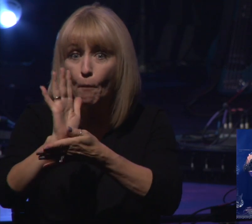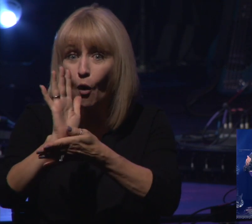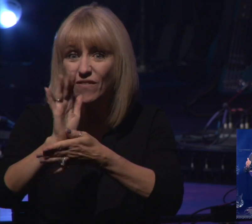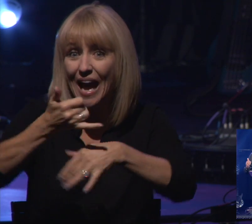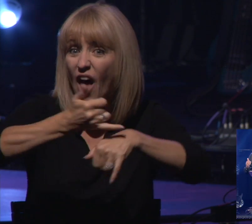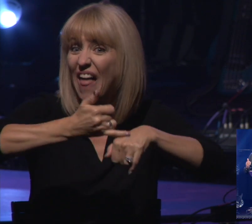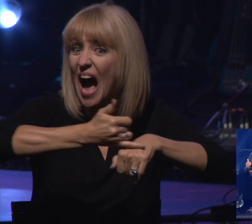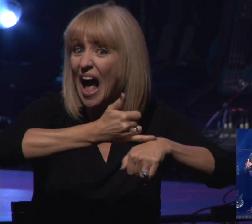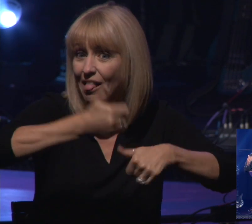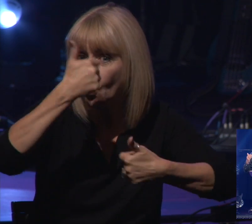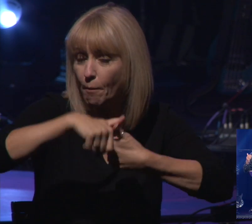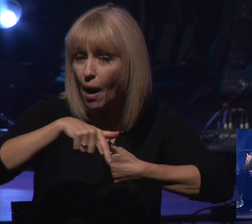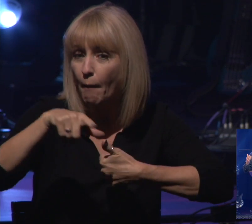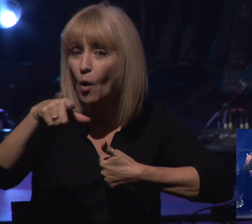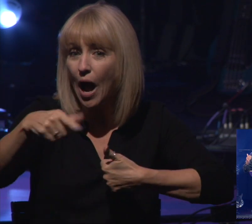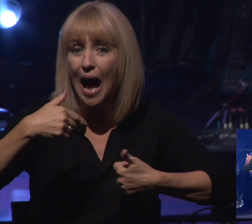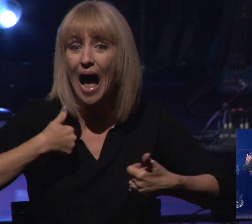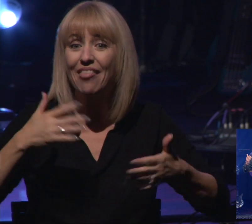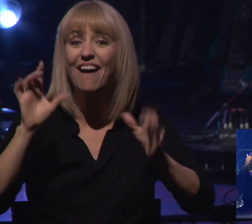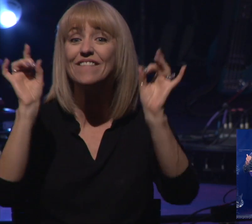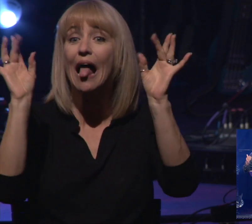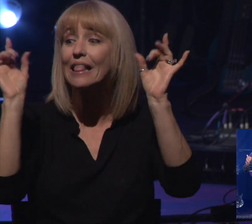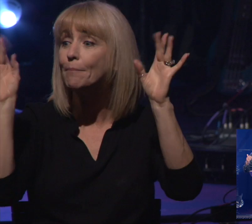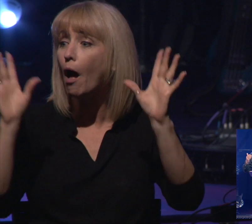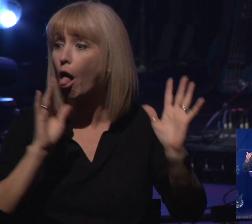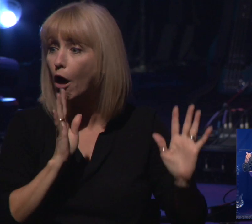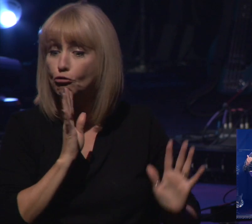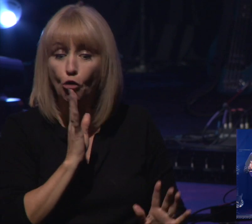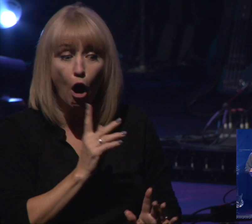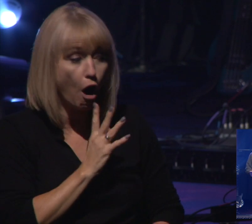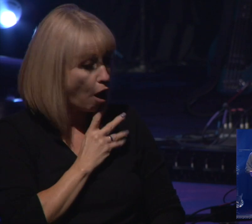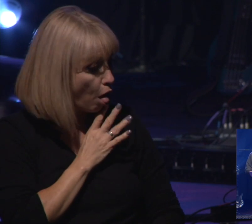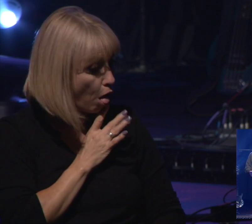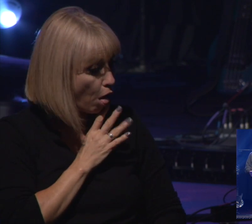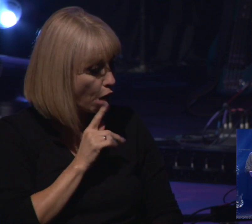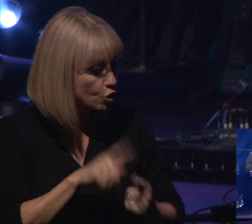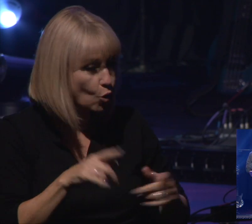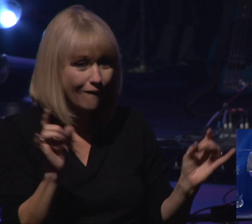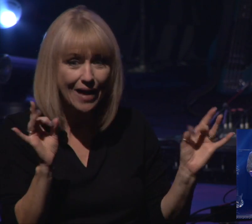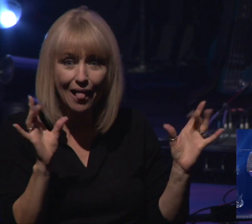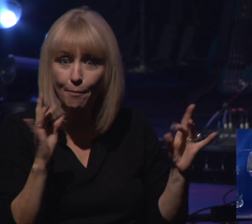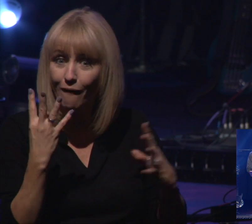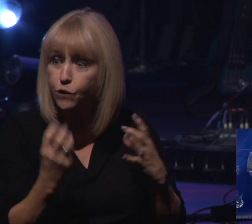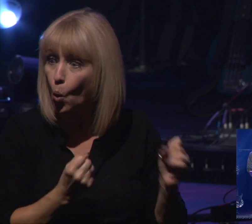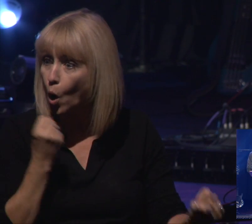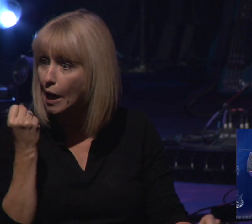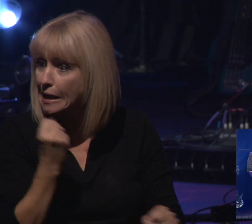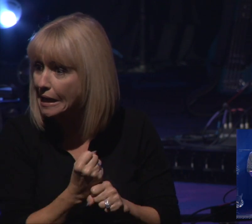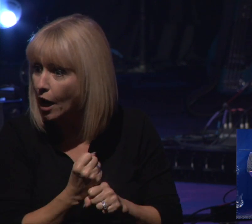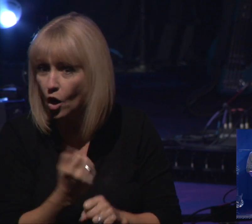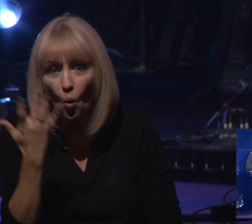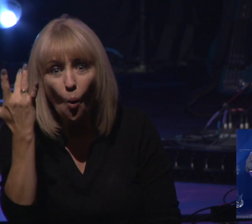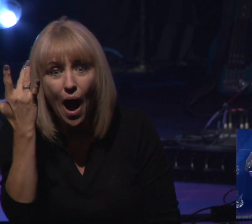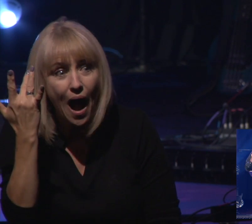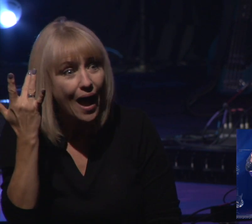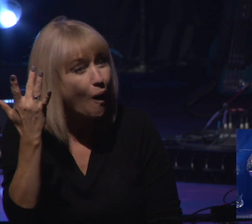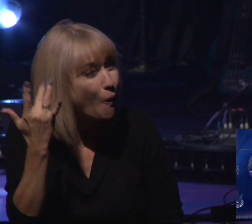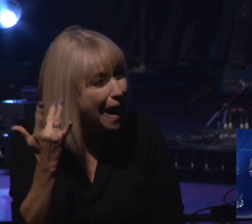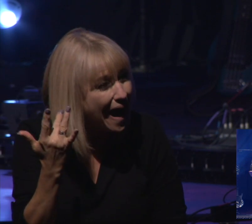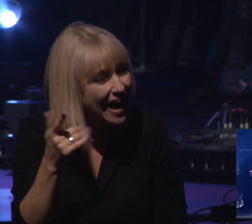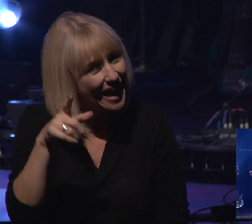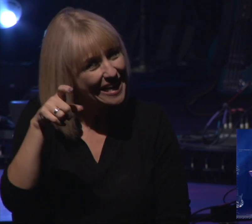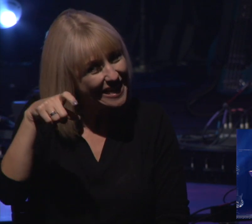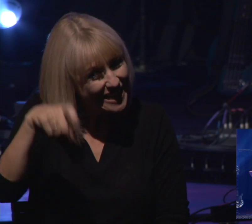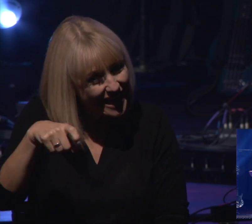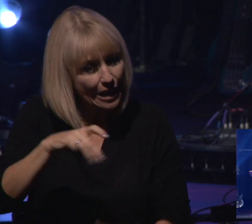when he was stuck on that island. Remember what's his name? Wilson, yes. Because he needs relationships, and we need those.